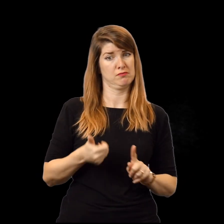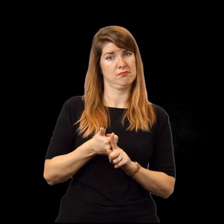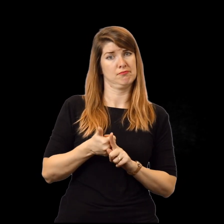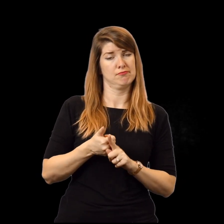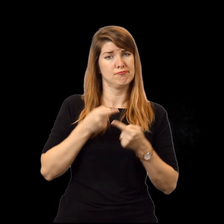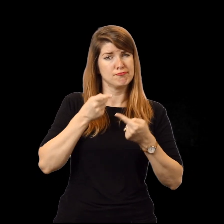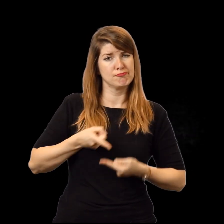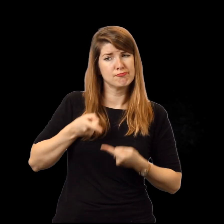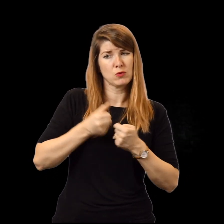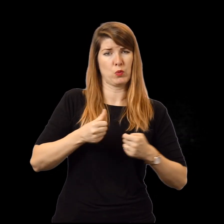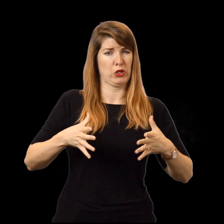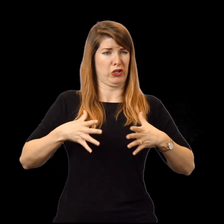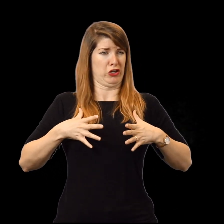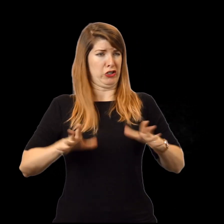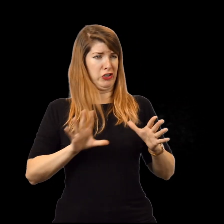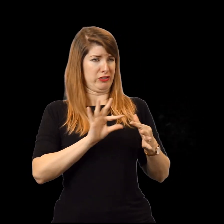had